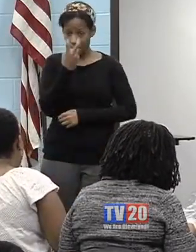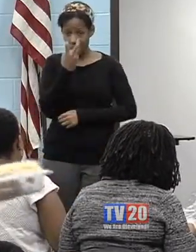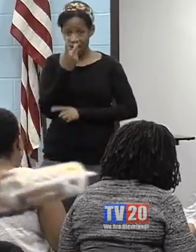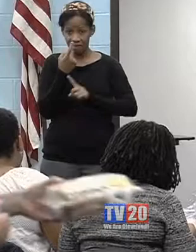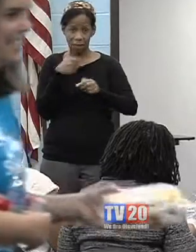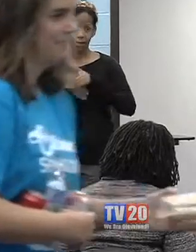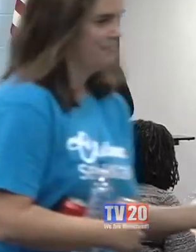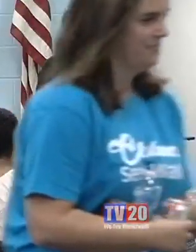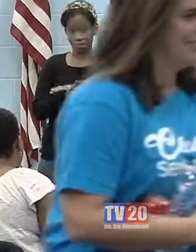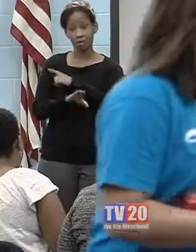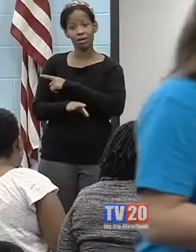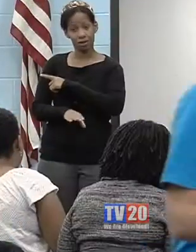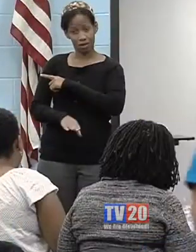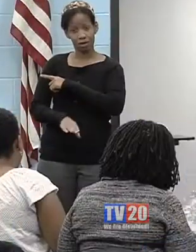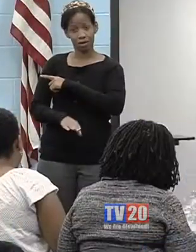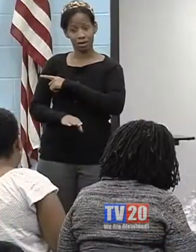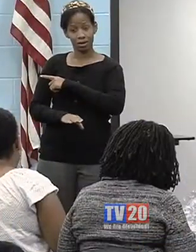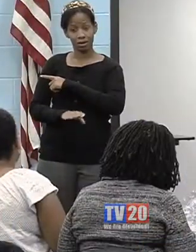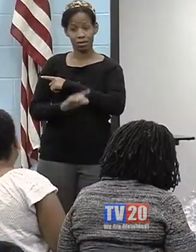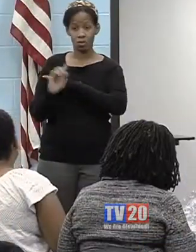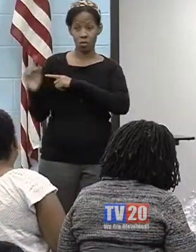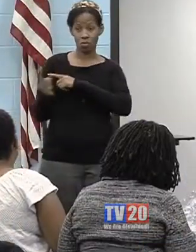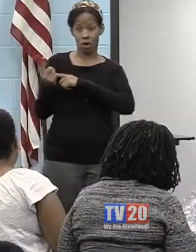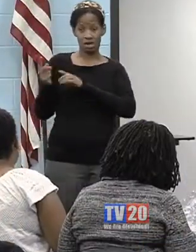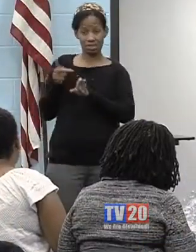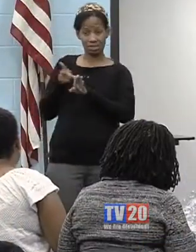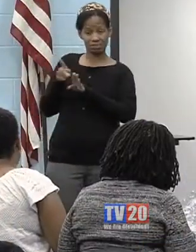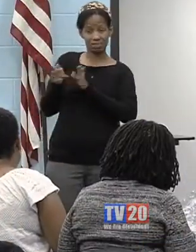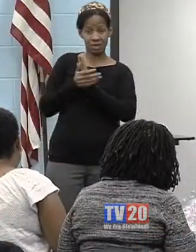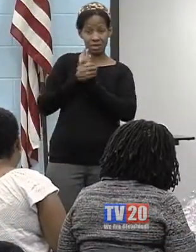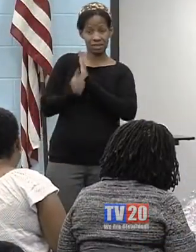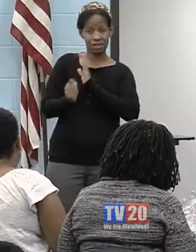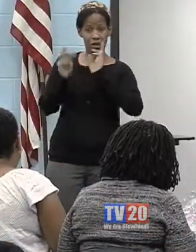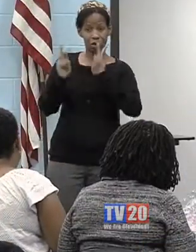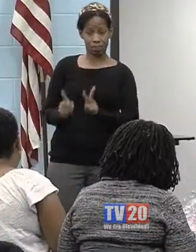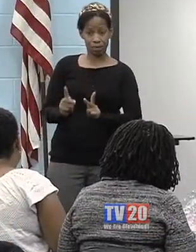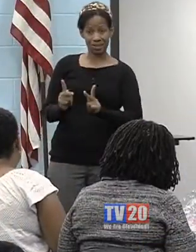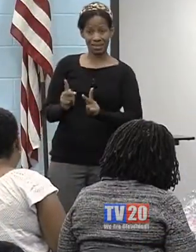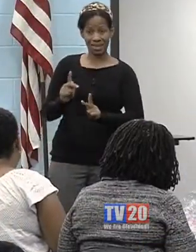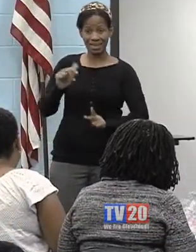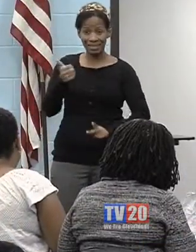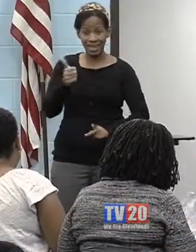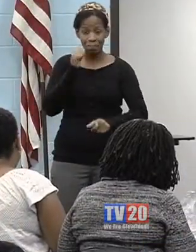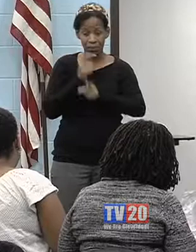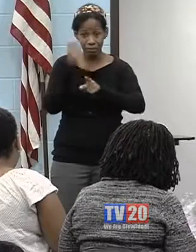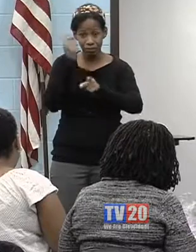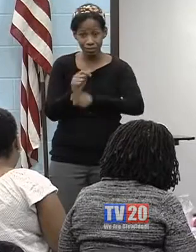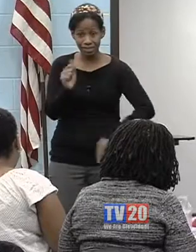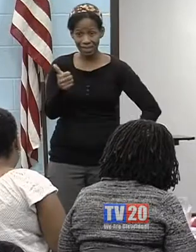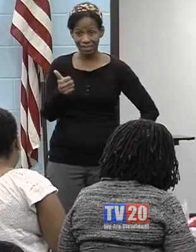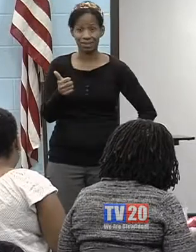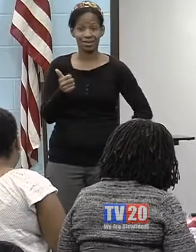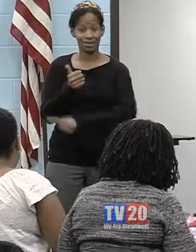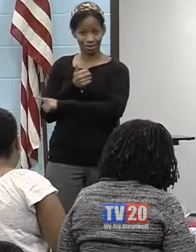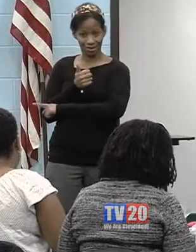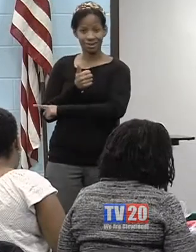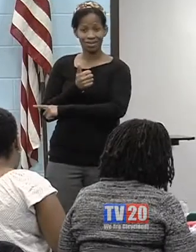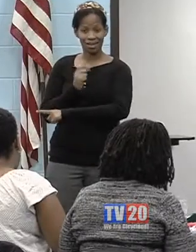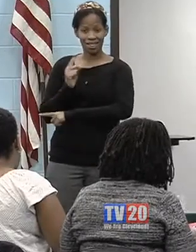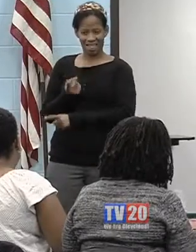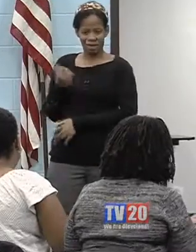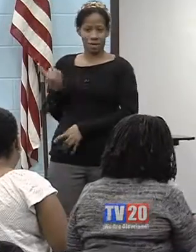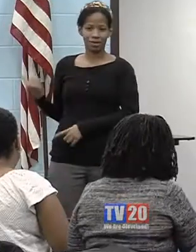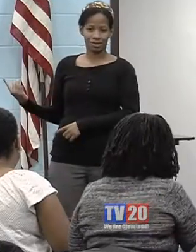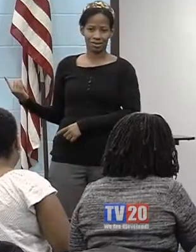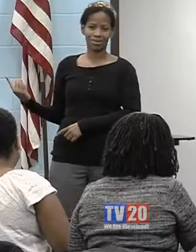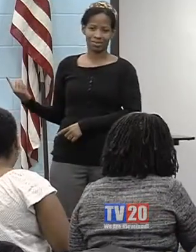from birth, he would become the only professional musician among his 10 siblings. Joining him today is Myla Burton, and